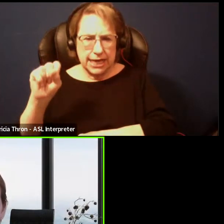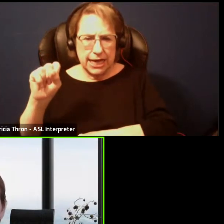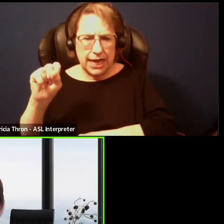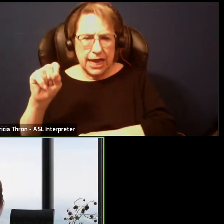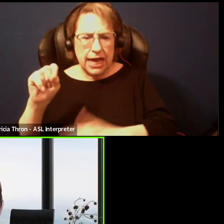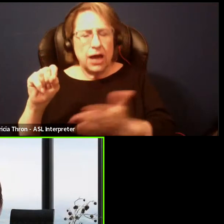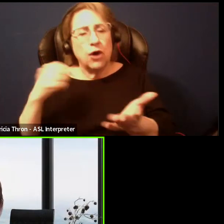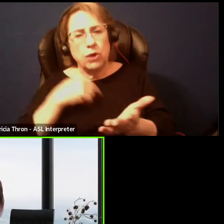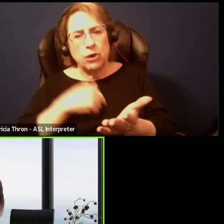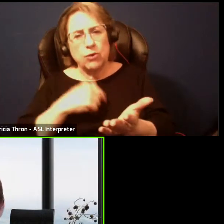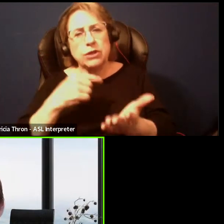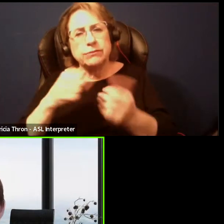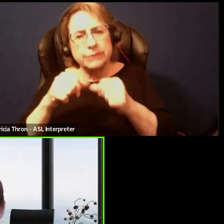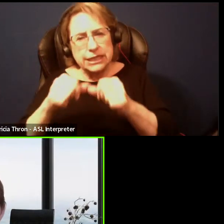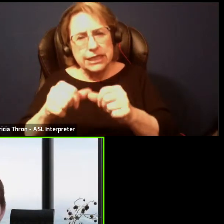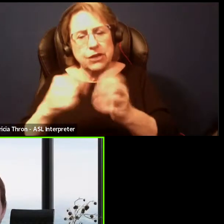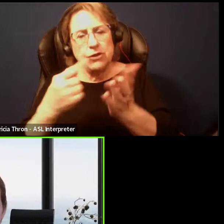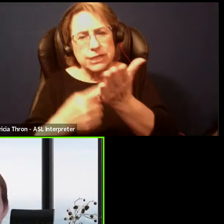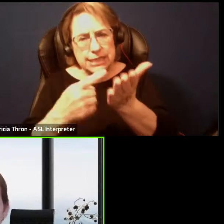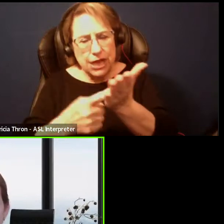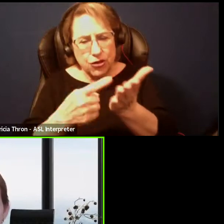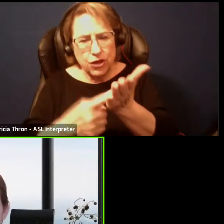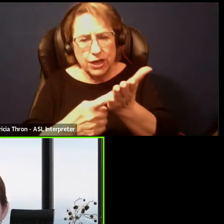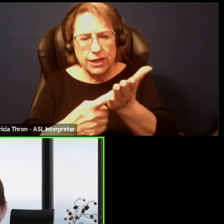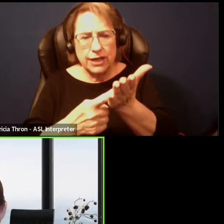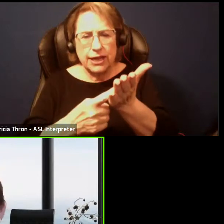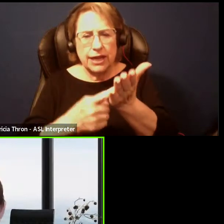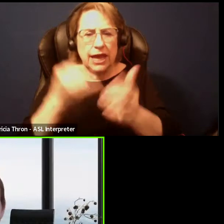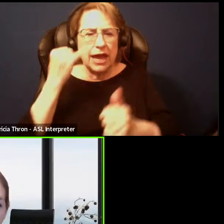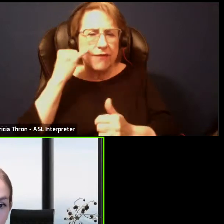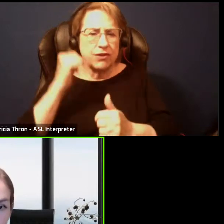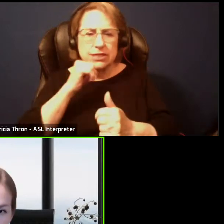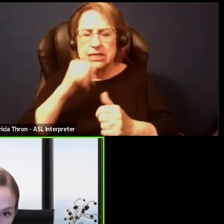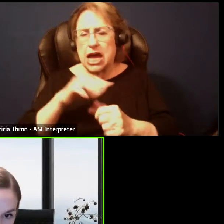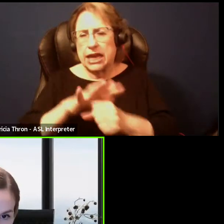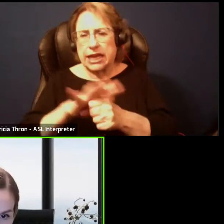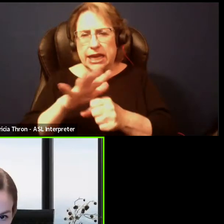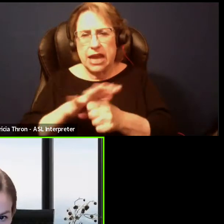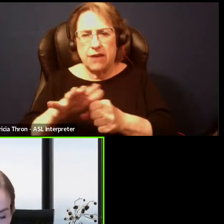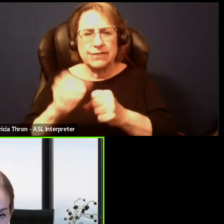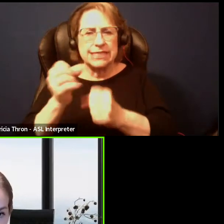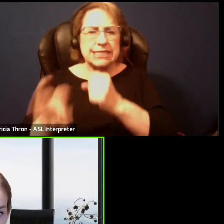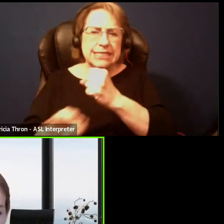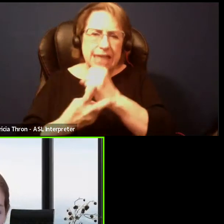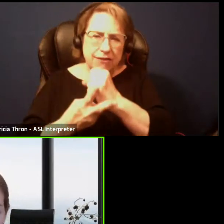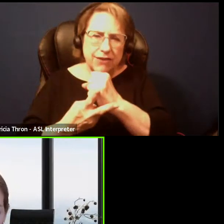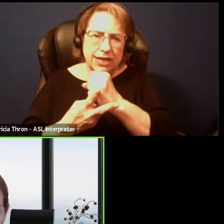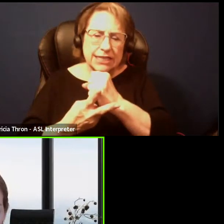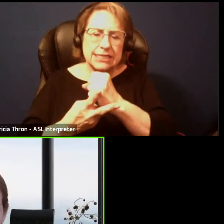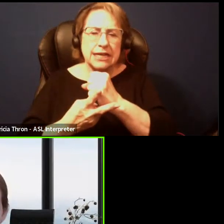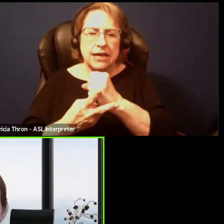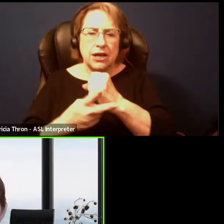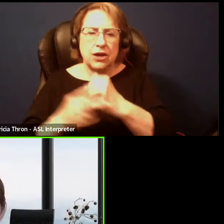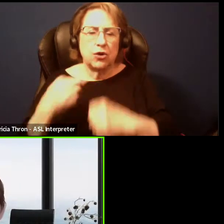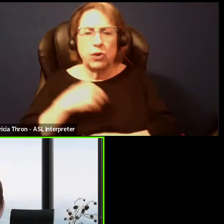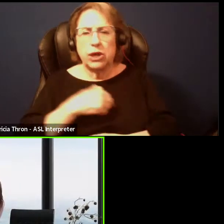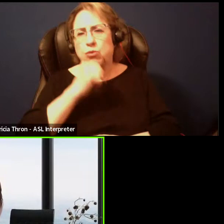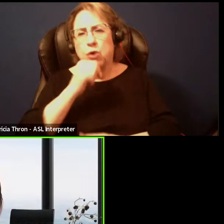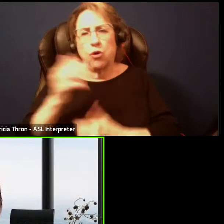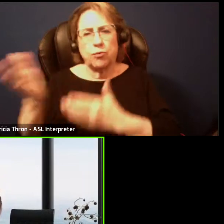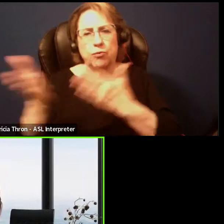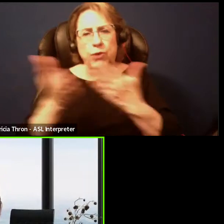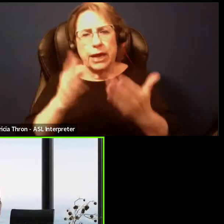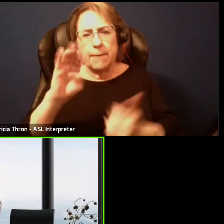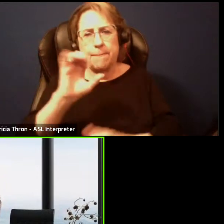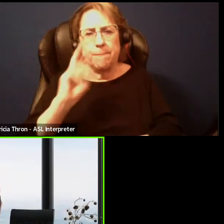there's a possibility to move forward on this and there's not sufficient savings, then we won't bring it back to the board. But we always want to pursue